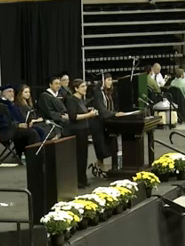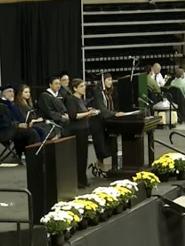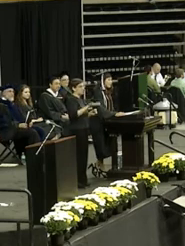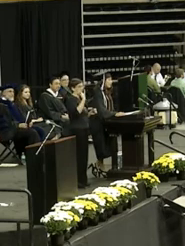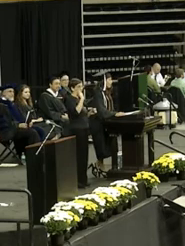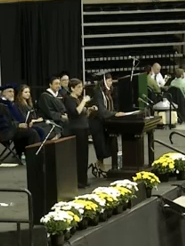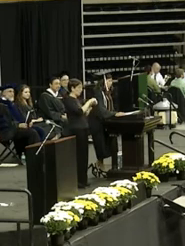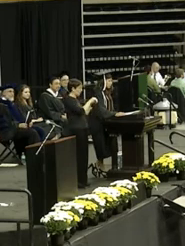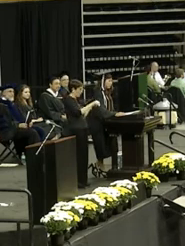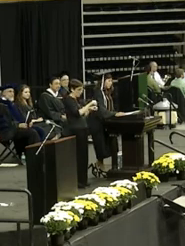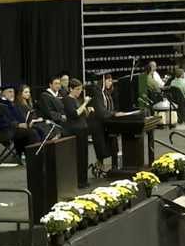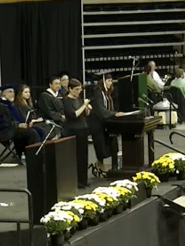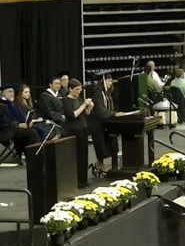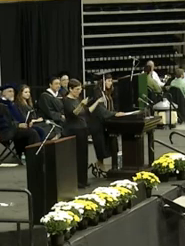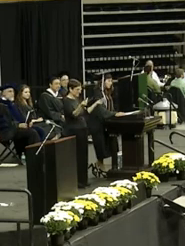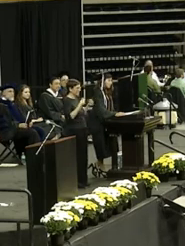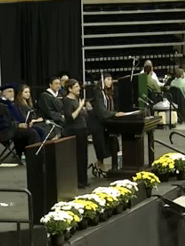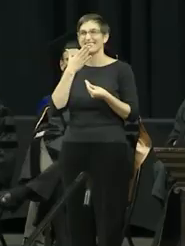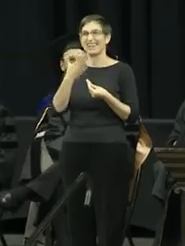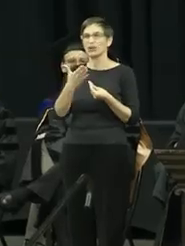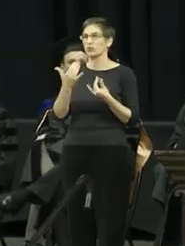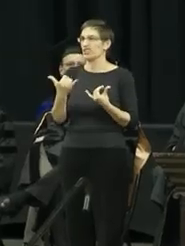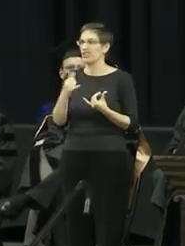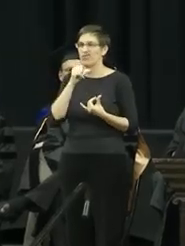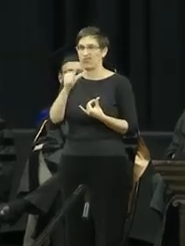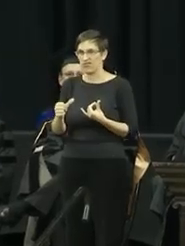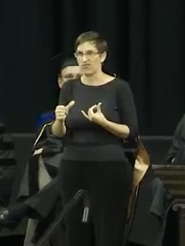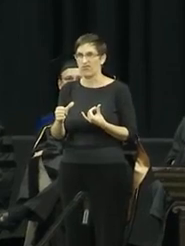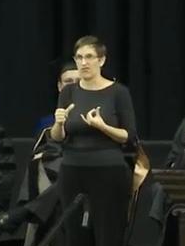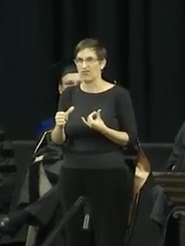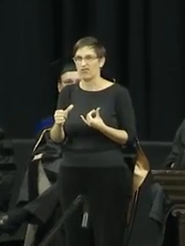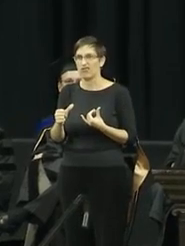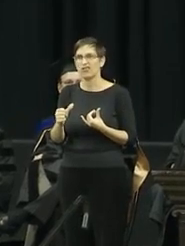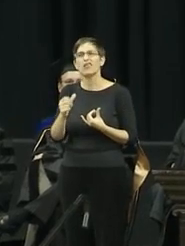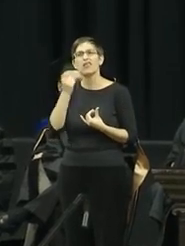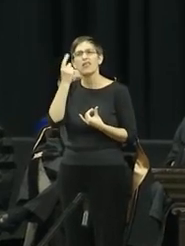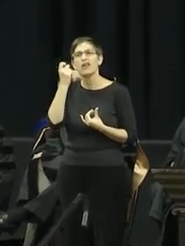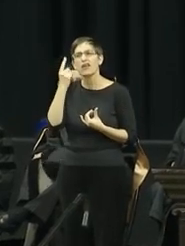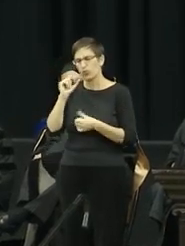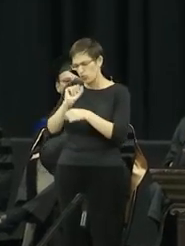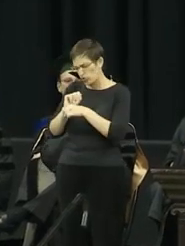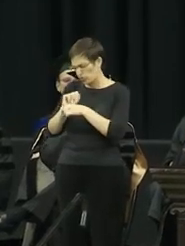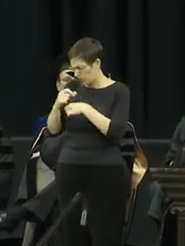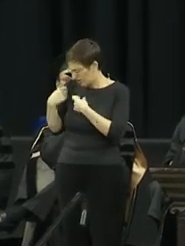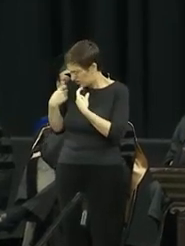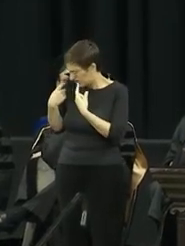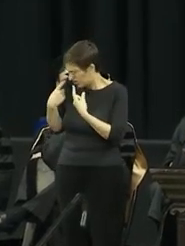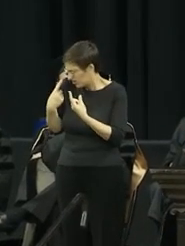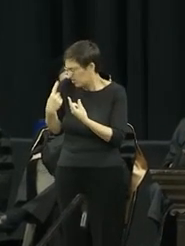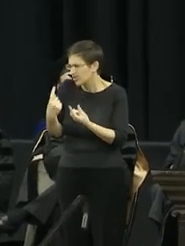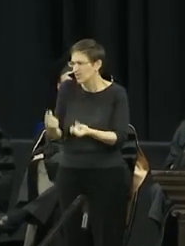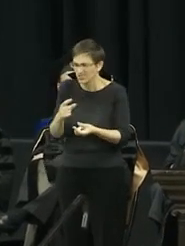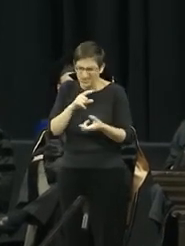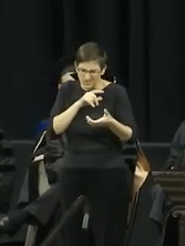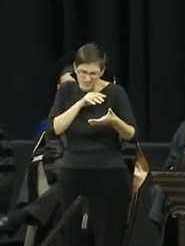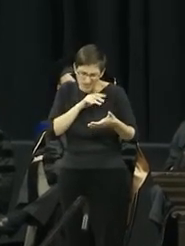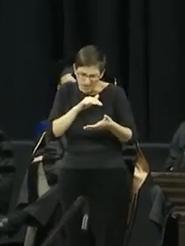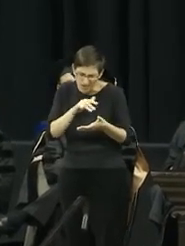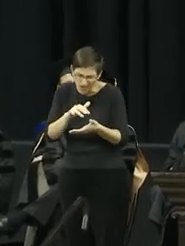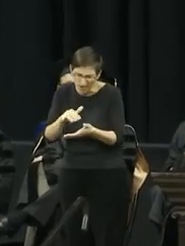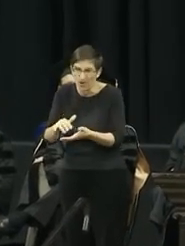handed a job along with our diplomas. The years we have spent to get this far, the many midnight hours at the